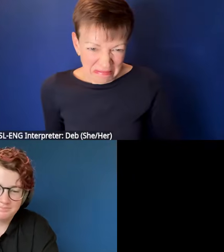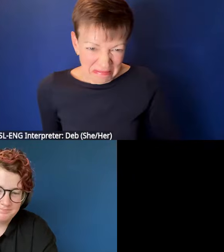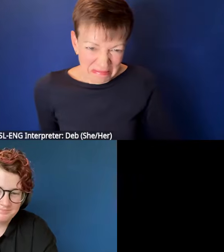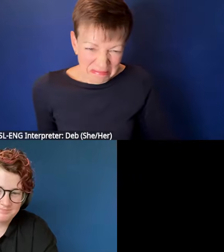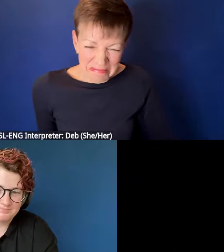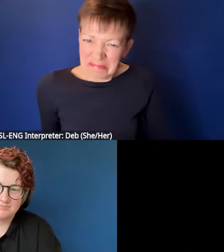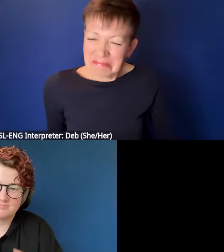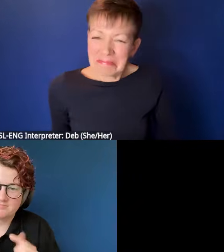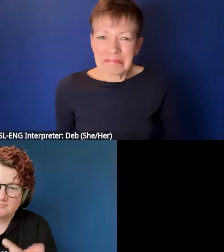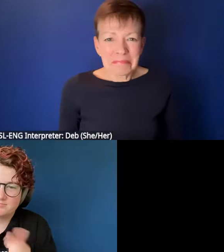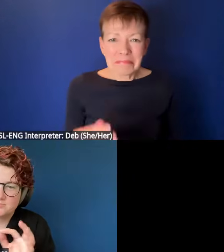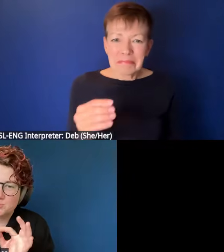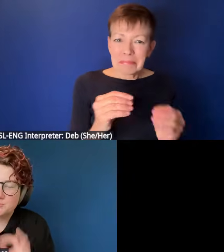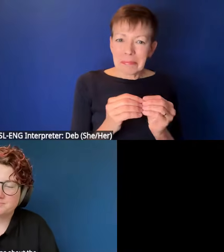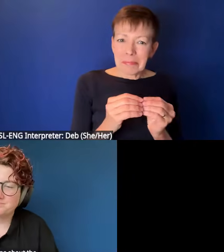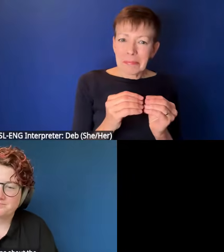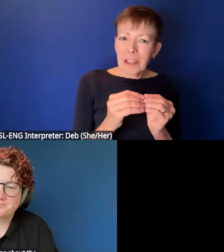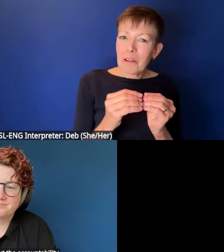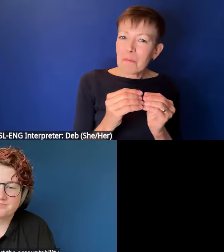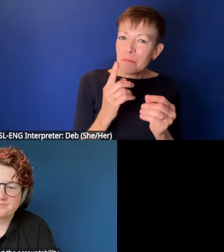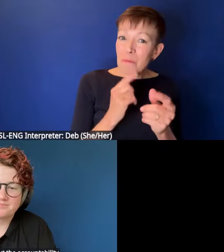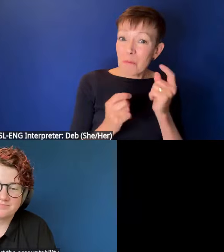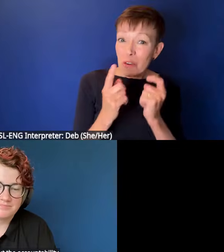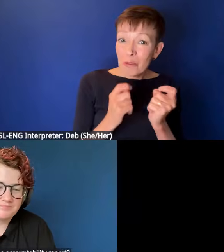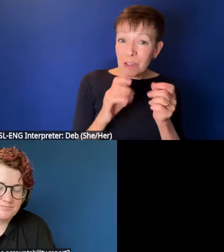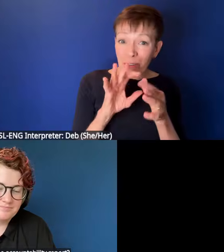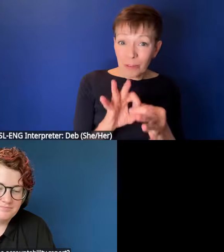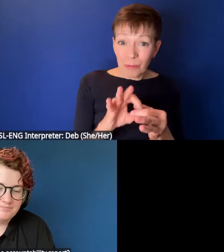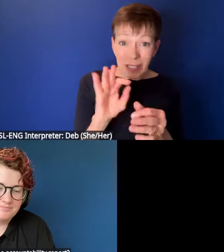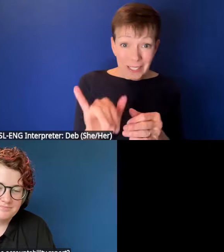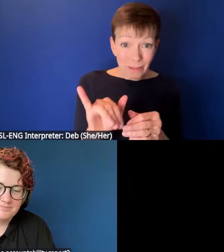Any other questions about the accountability report?